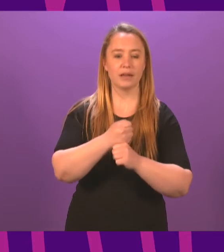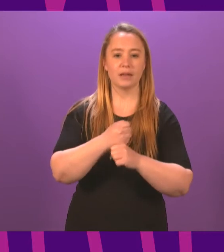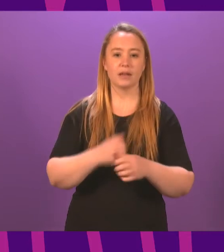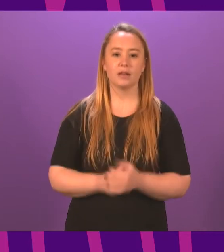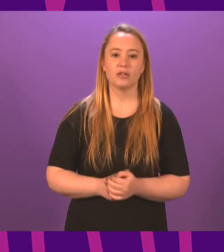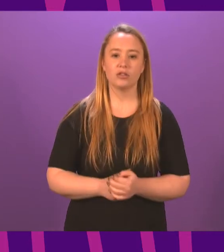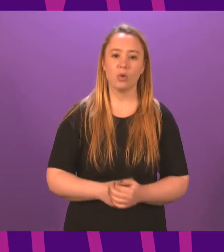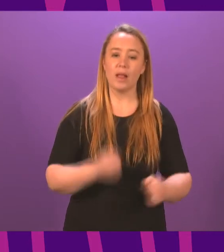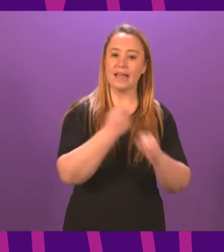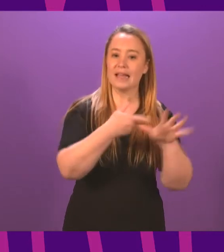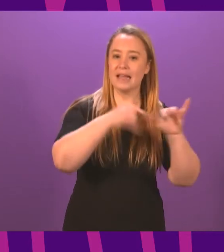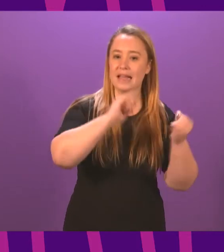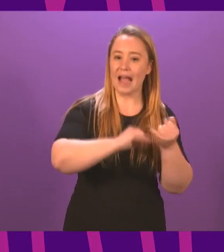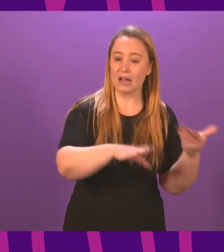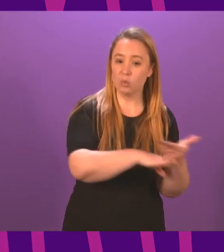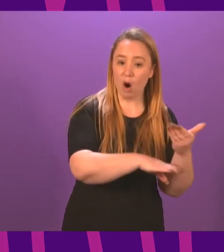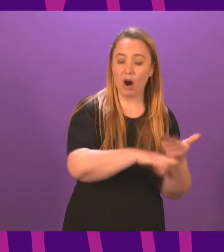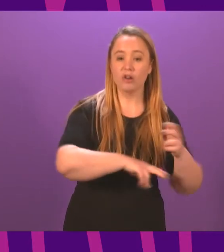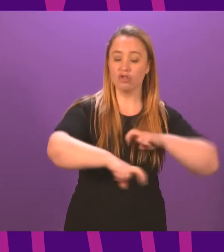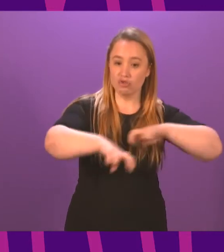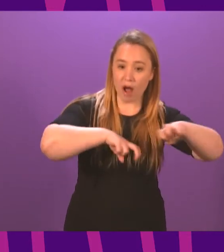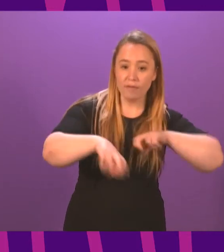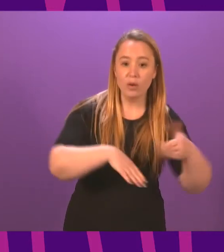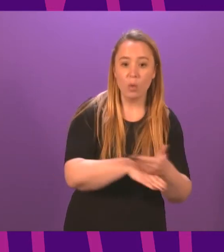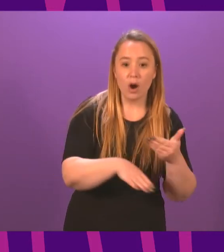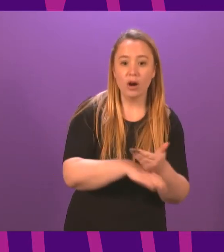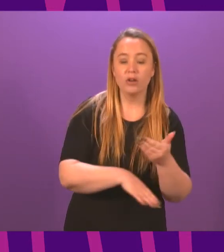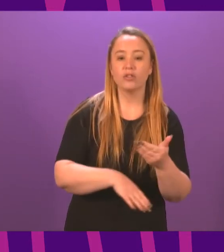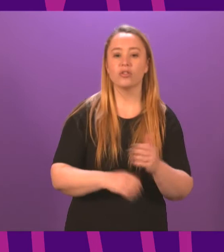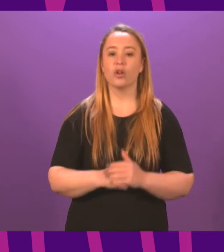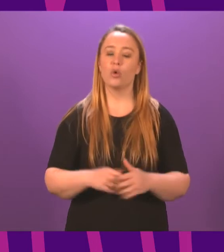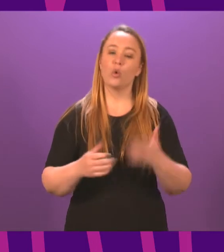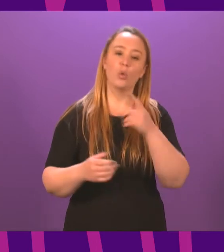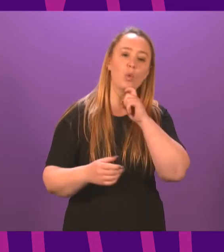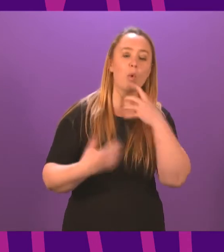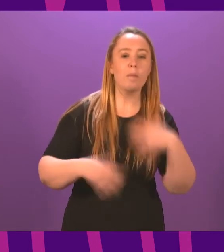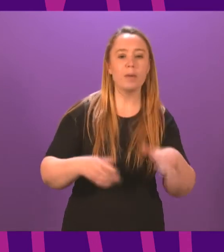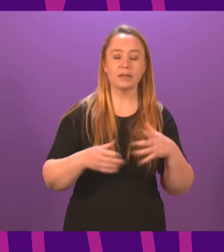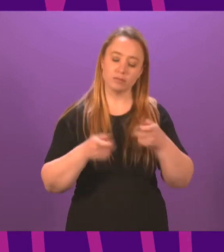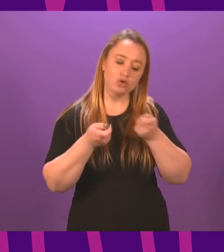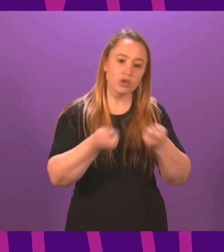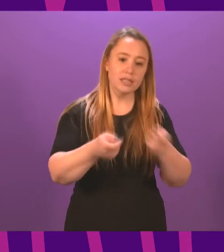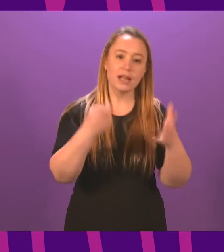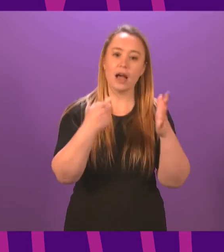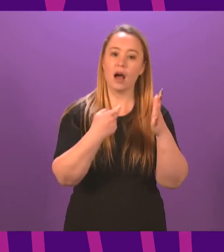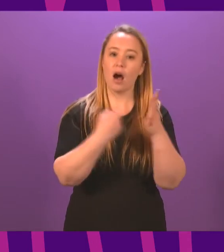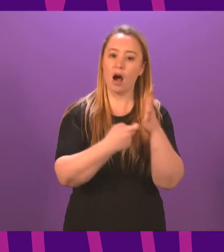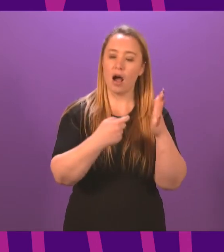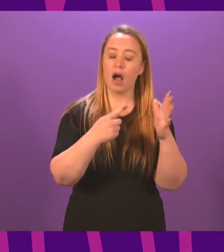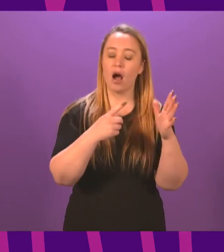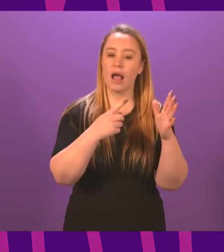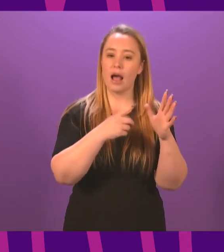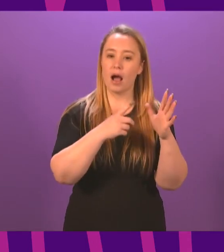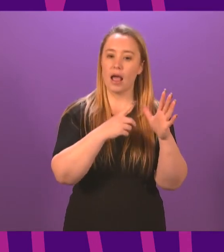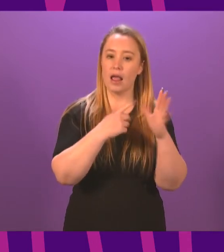and gas workers, patients from other health board areas been treated at the ERI in specialist units.